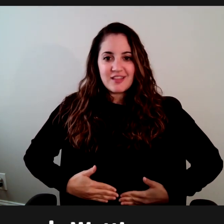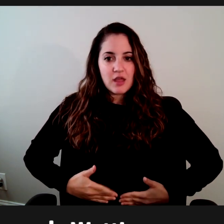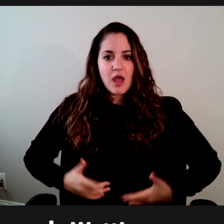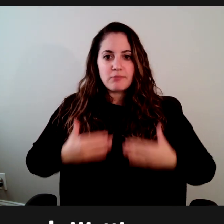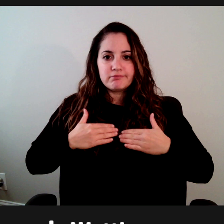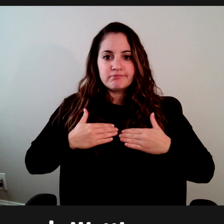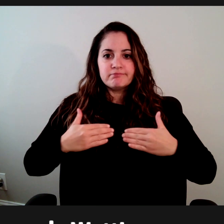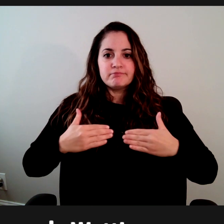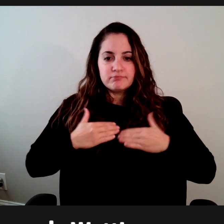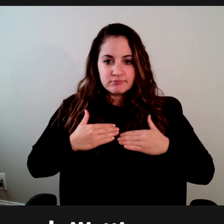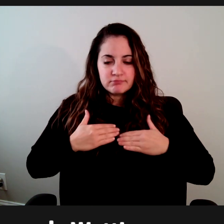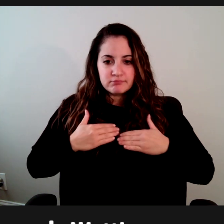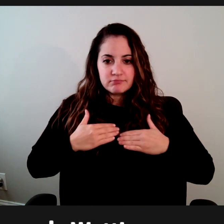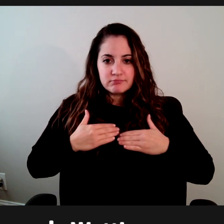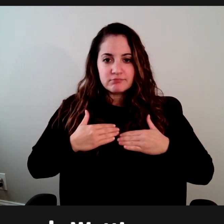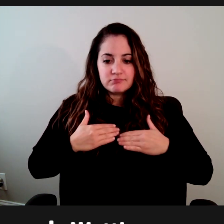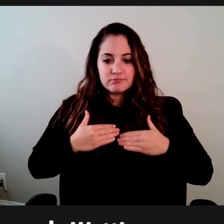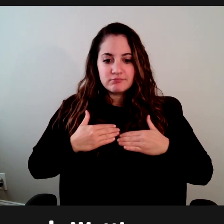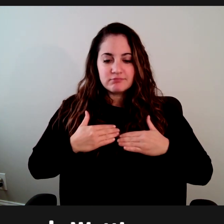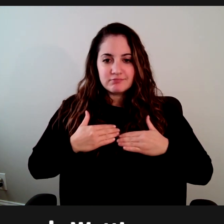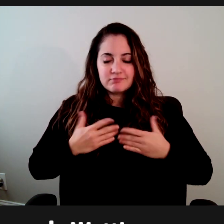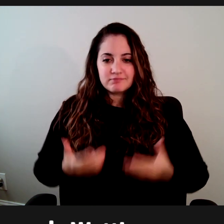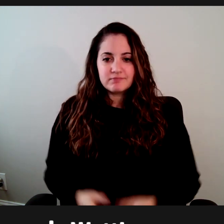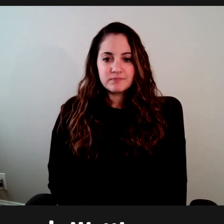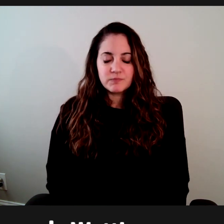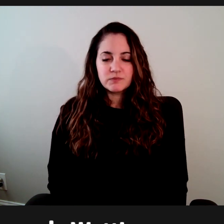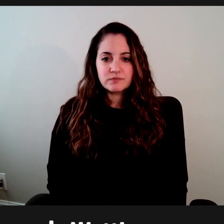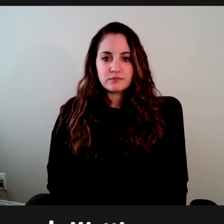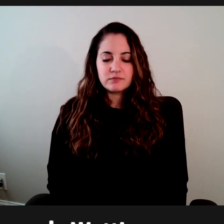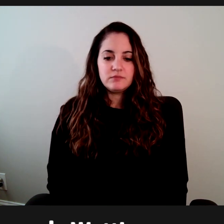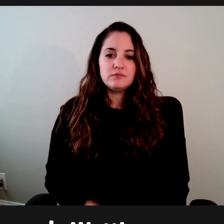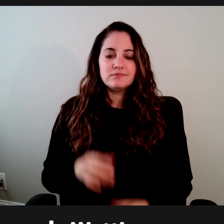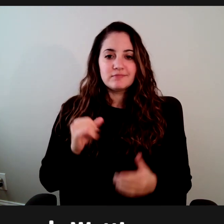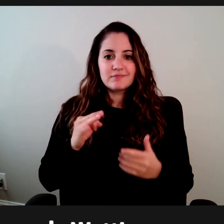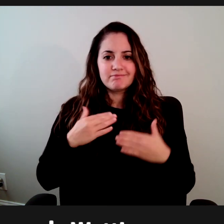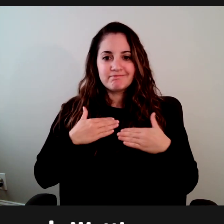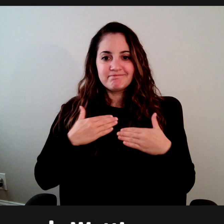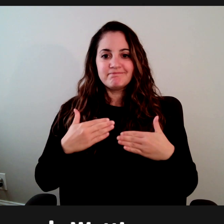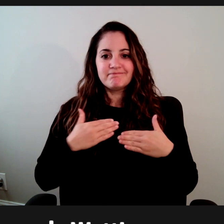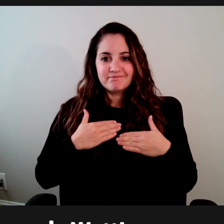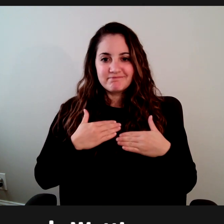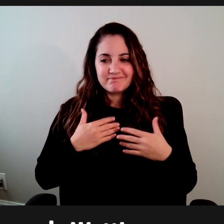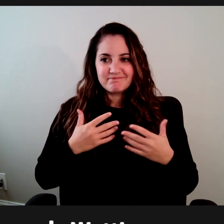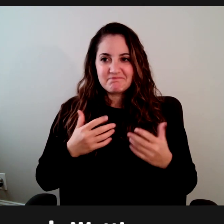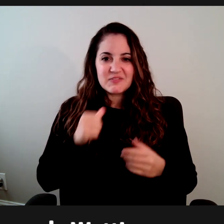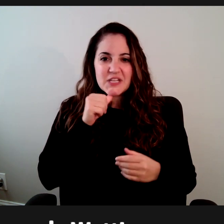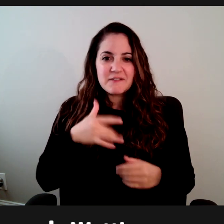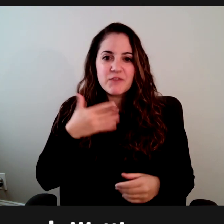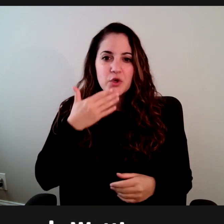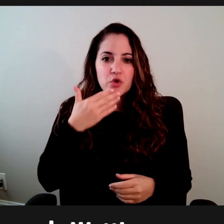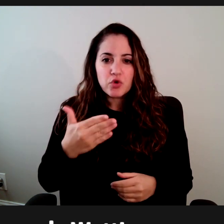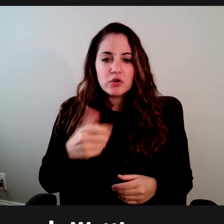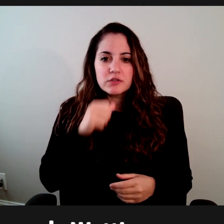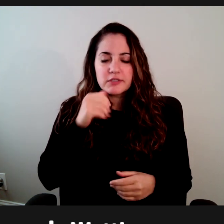breathing more in the upper part of my torso, mm-hmm. which is never the breath that